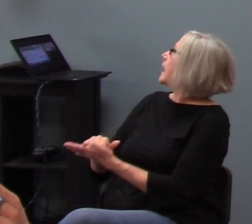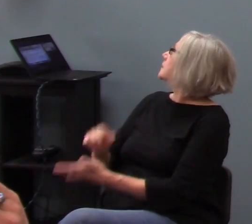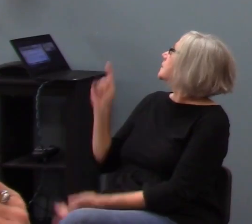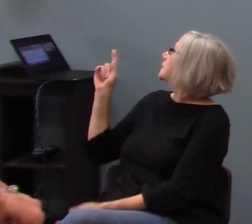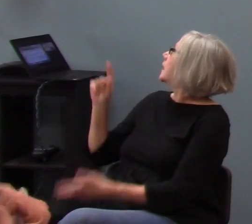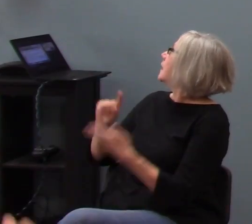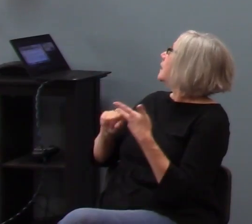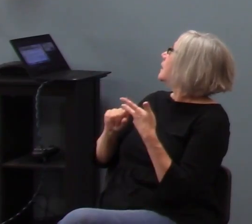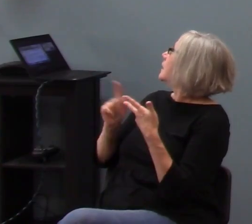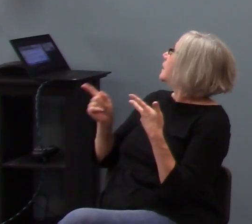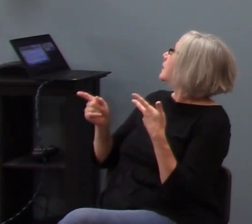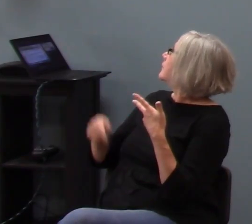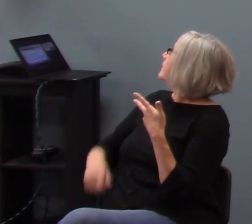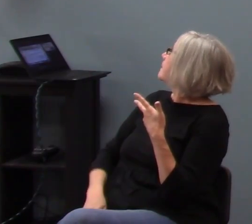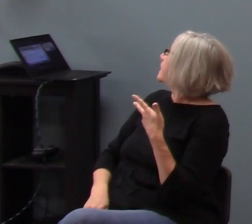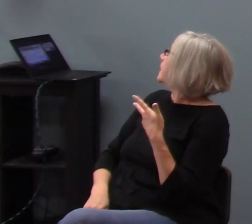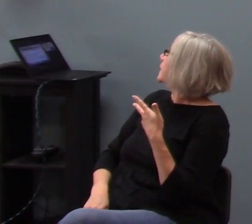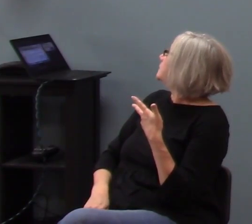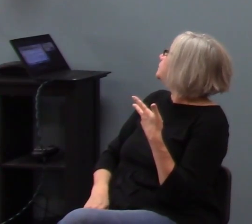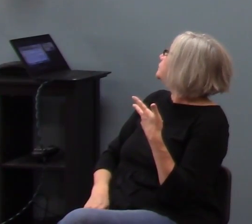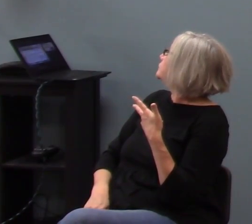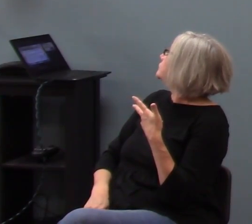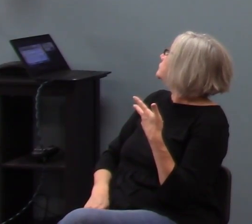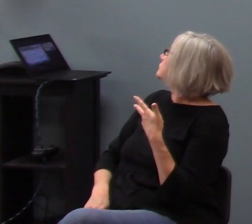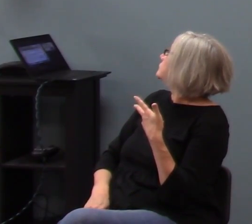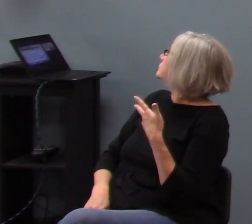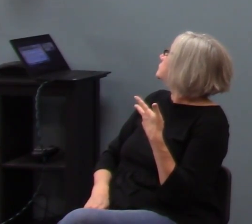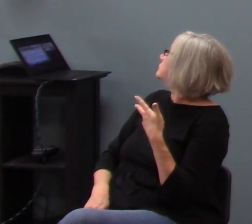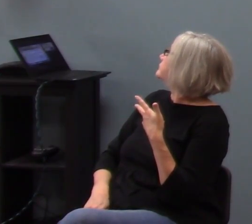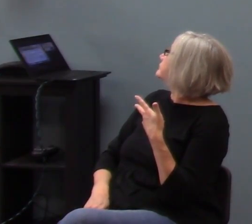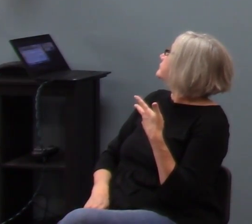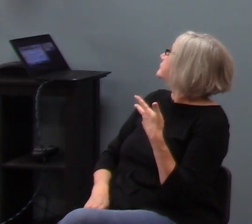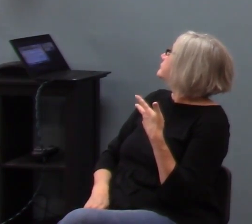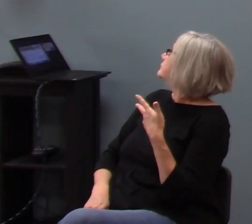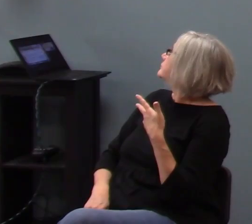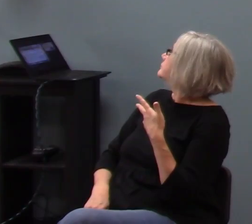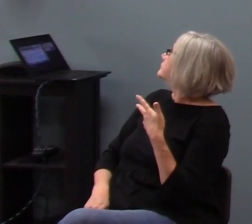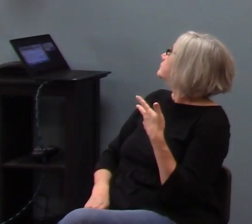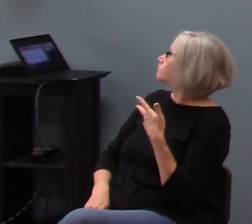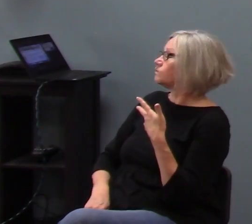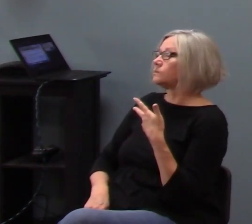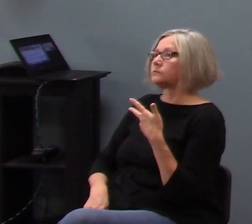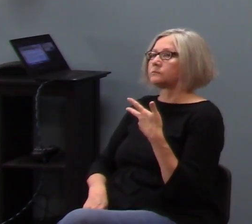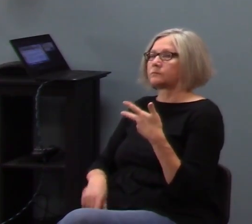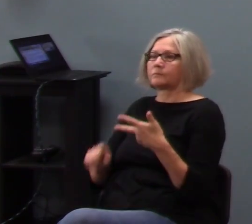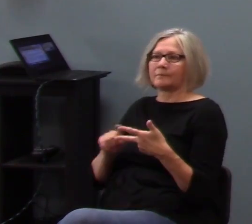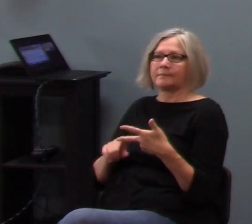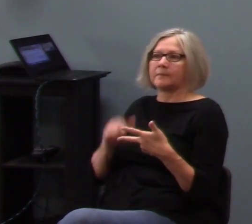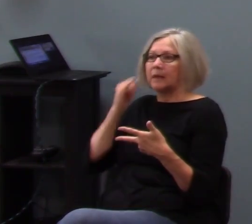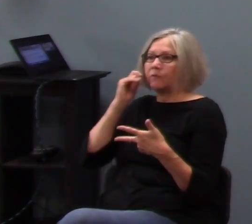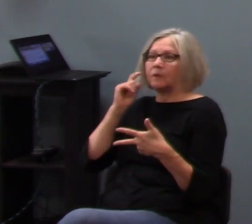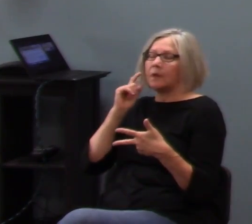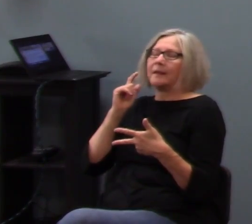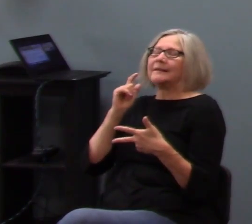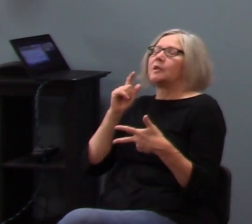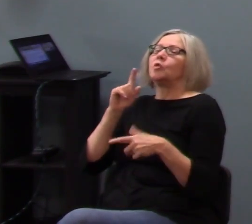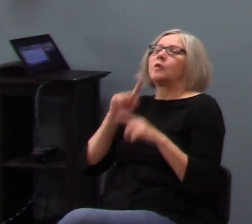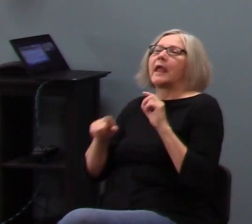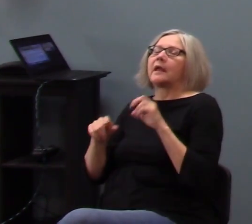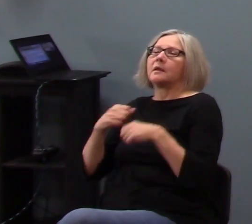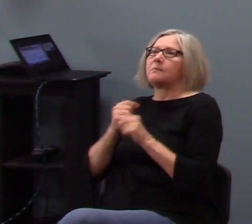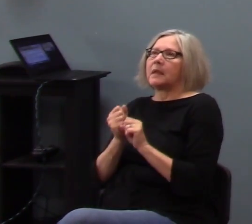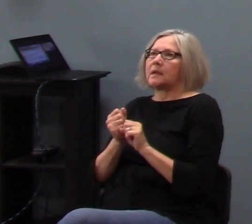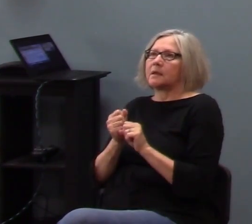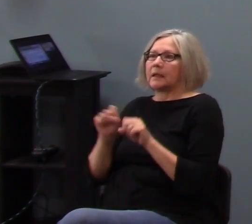challenge is that there could be biological systems that could not be built up gradually. If you can't make a system by small